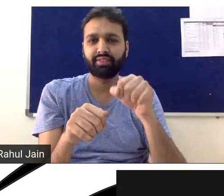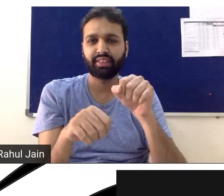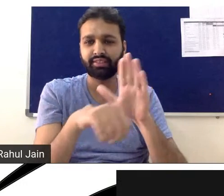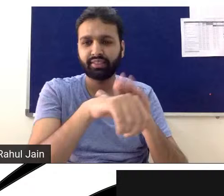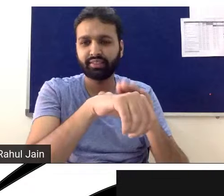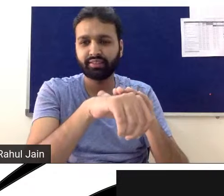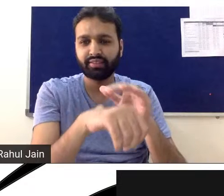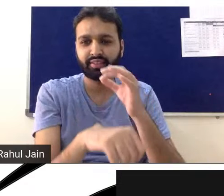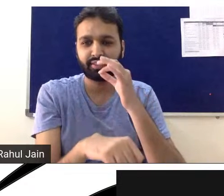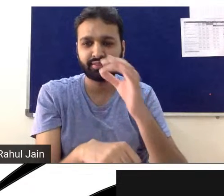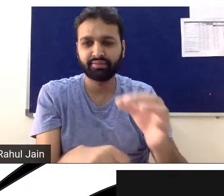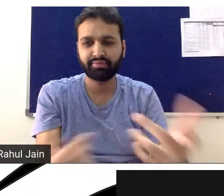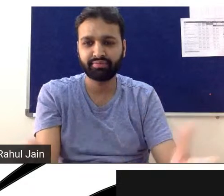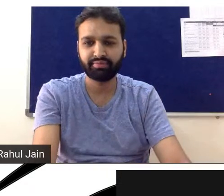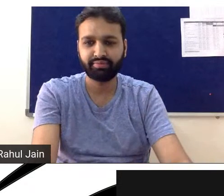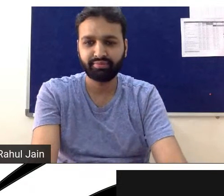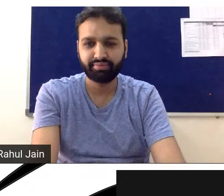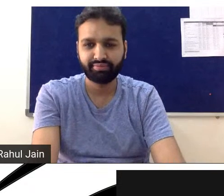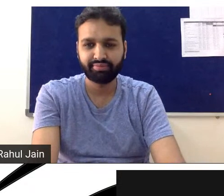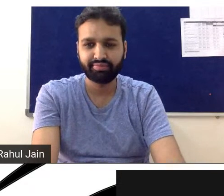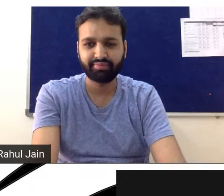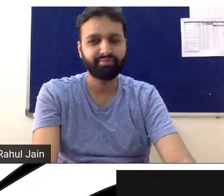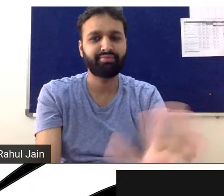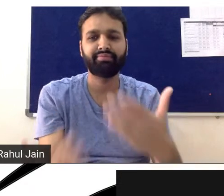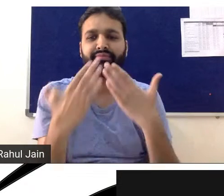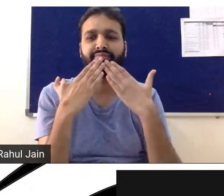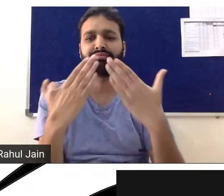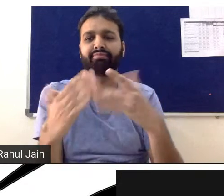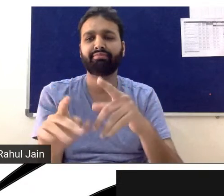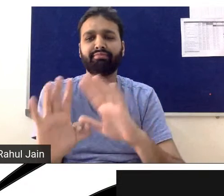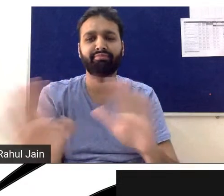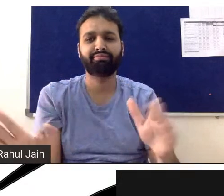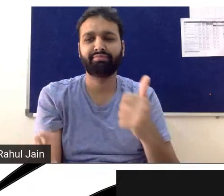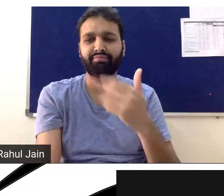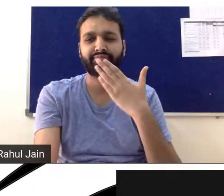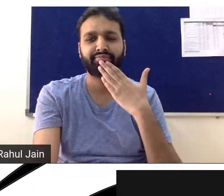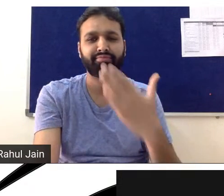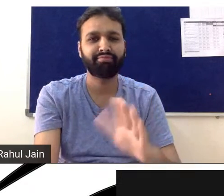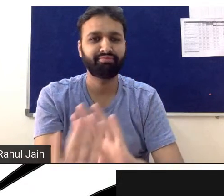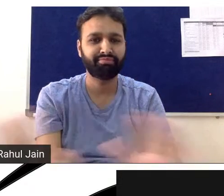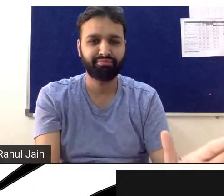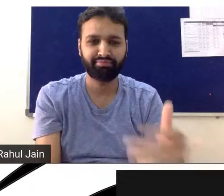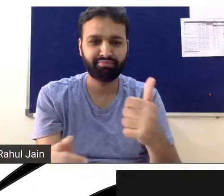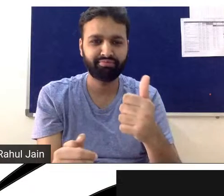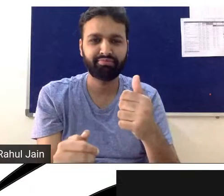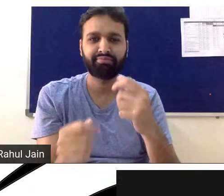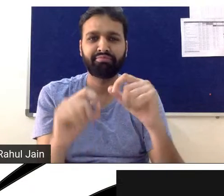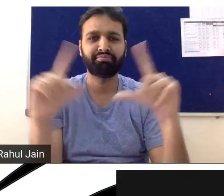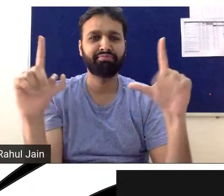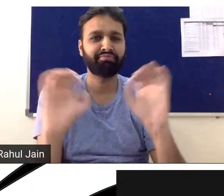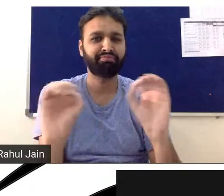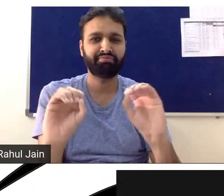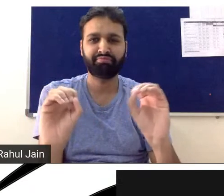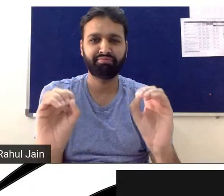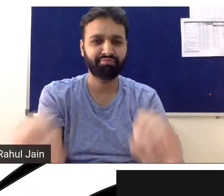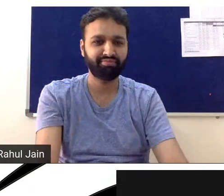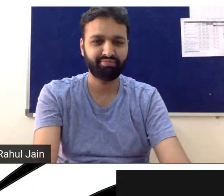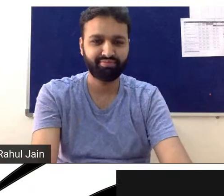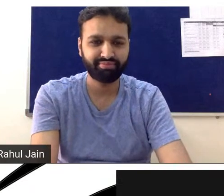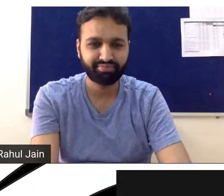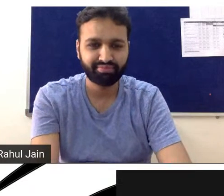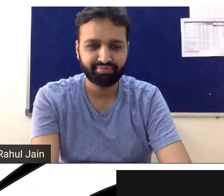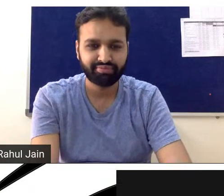Actually, Gurpreet, actually, he works with Vishal ji. So, anyway,